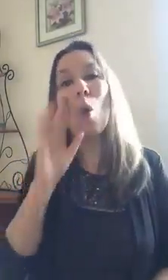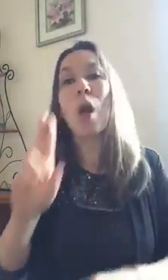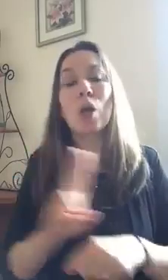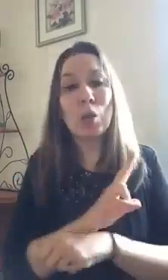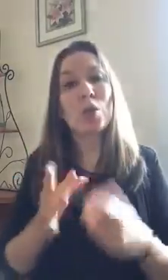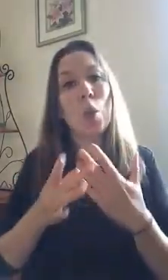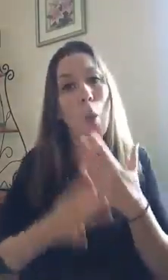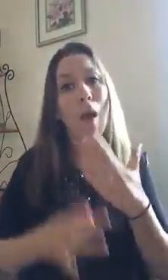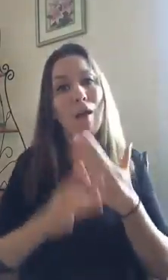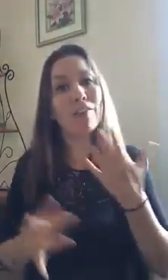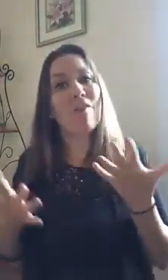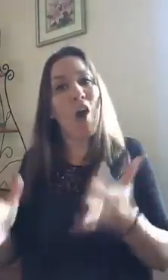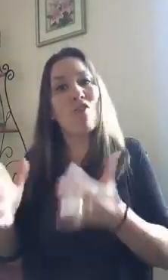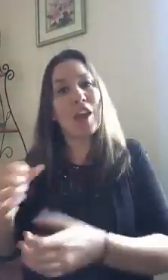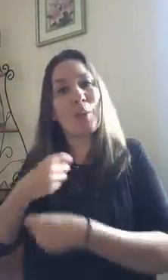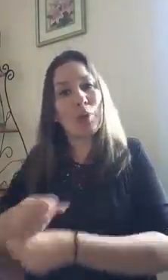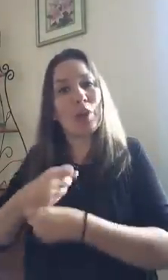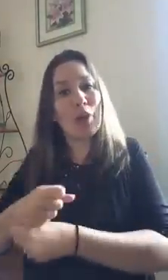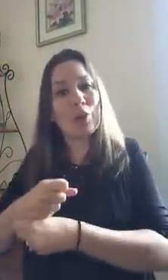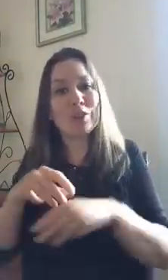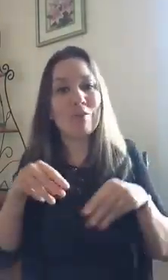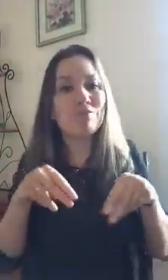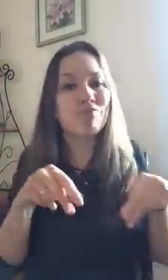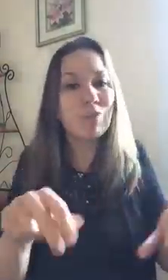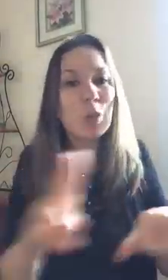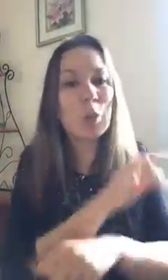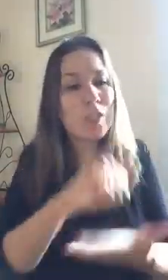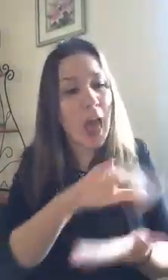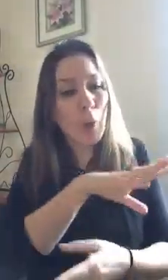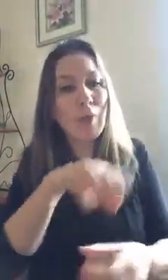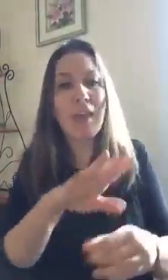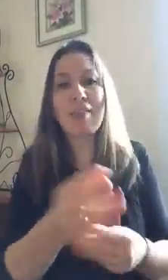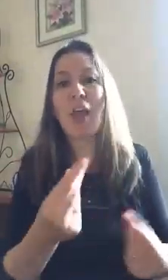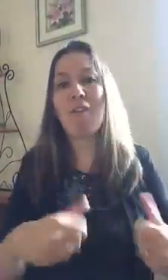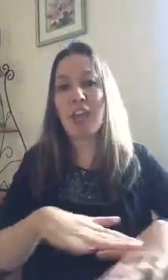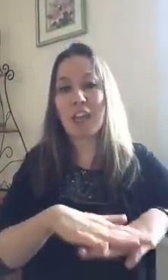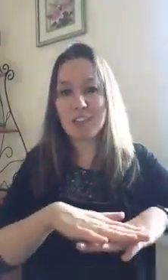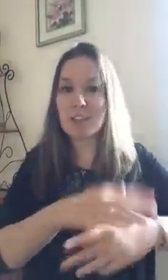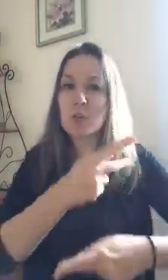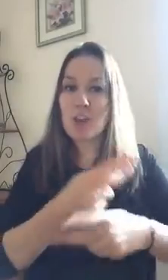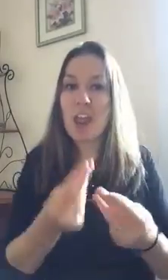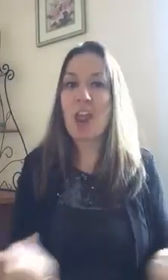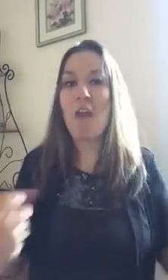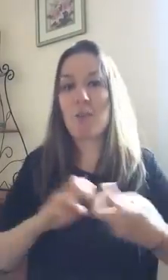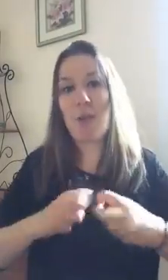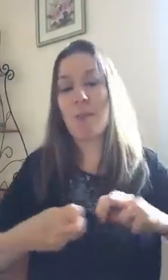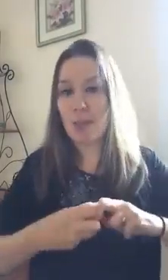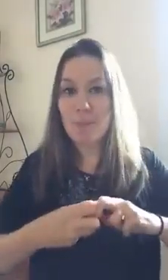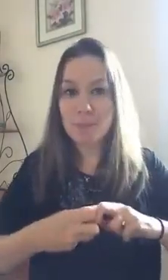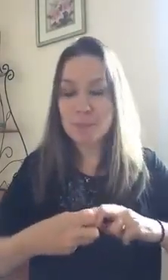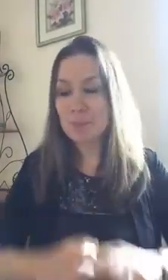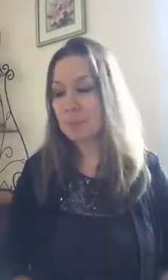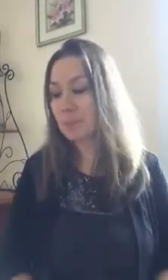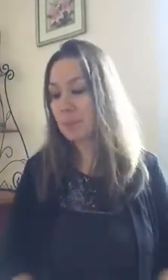have then produced and use that in their fields to try to take care of that problem. If there's a plant